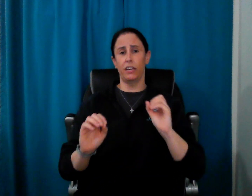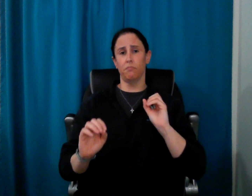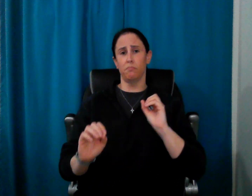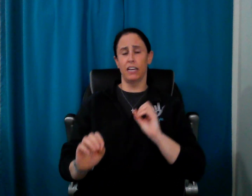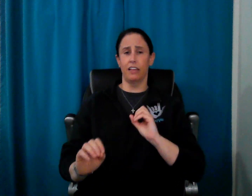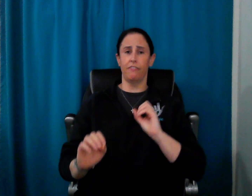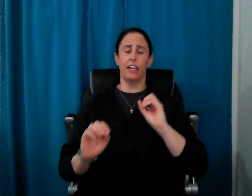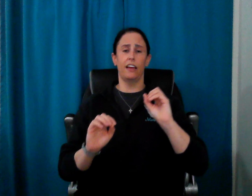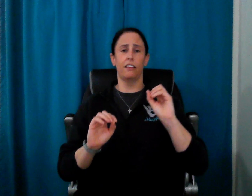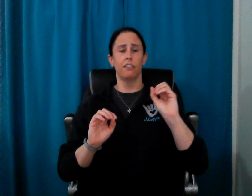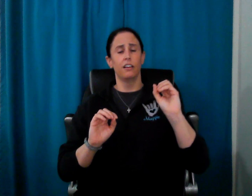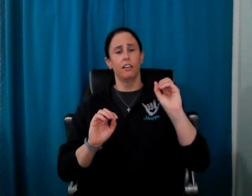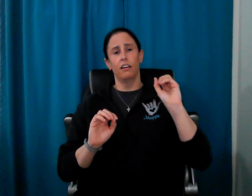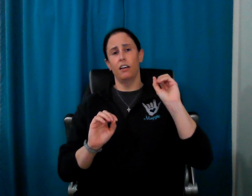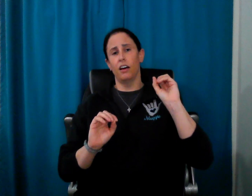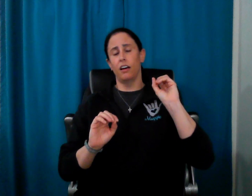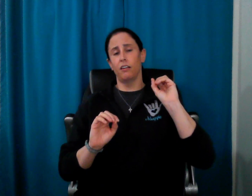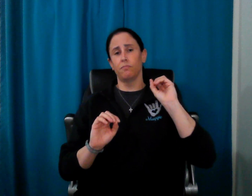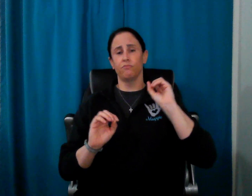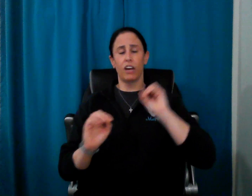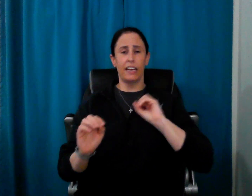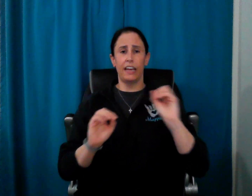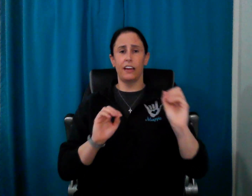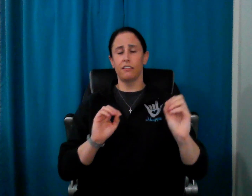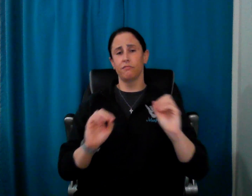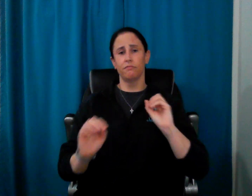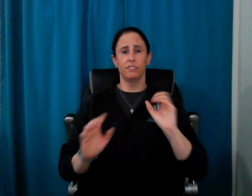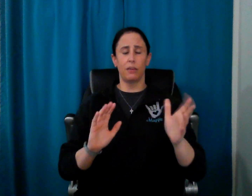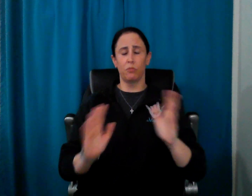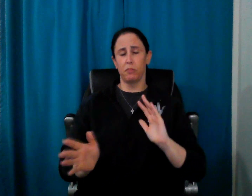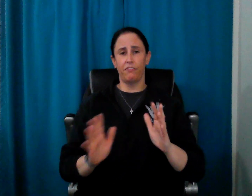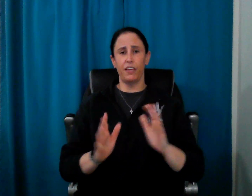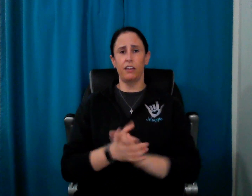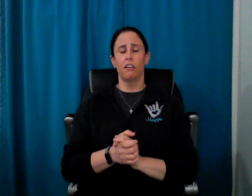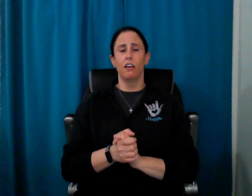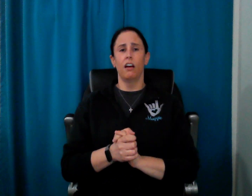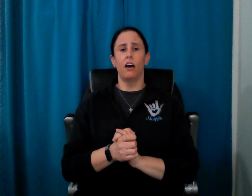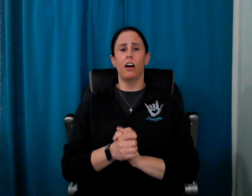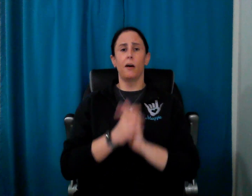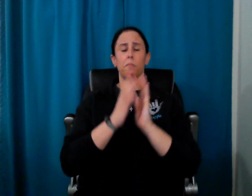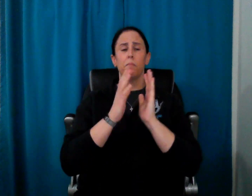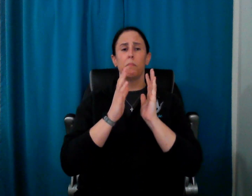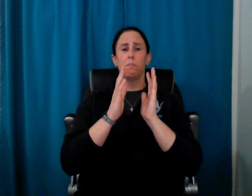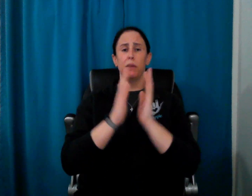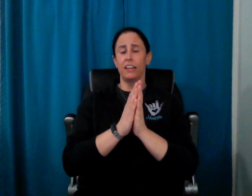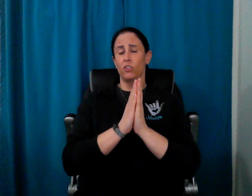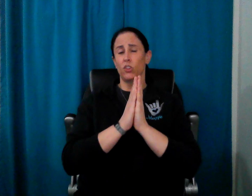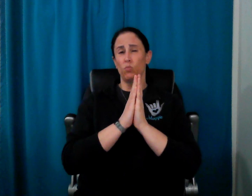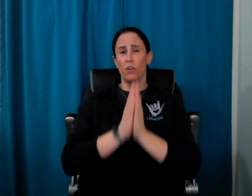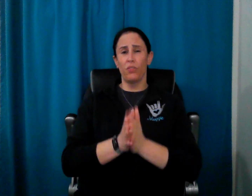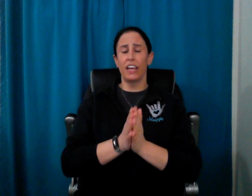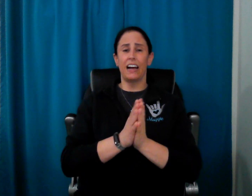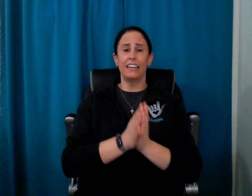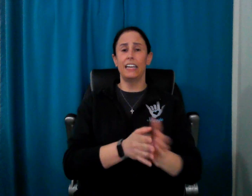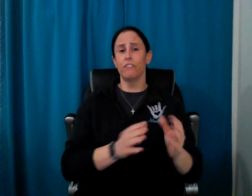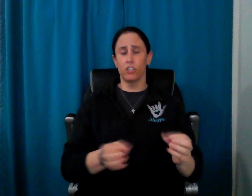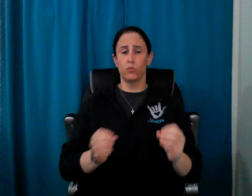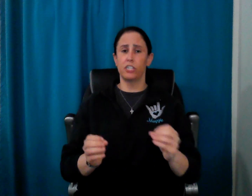between my left hand, right hand, same with my feet. But one thing I never switch